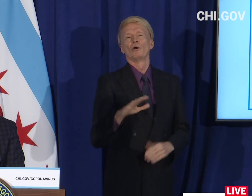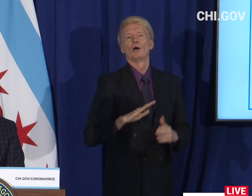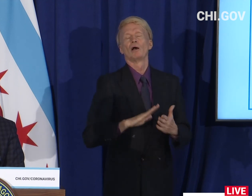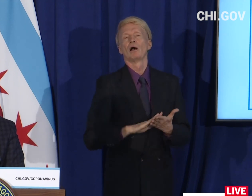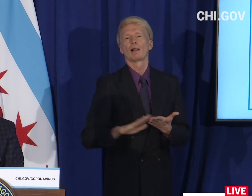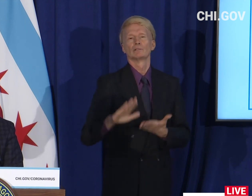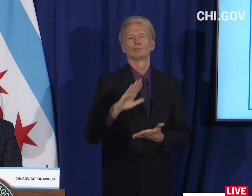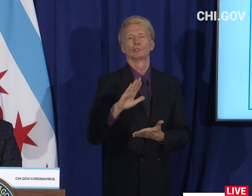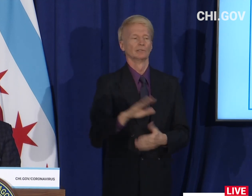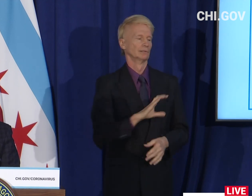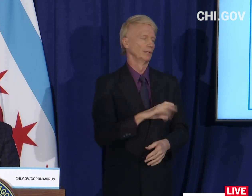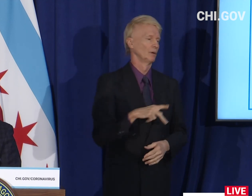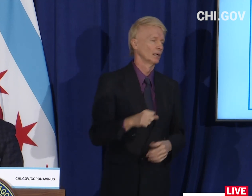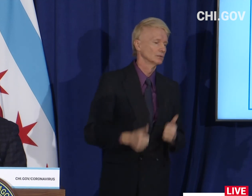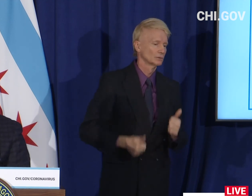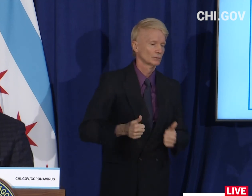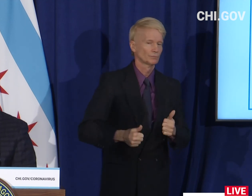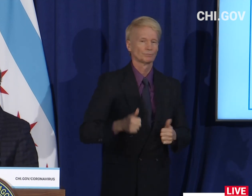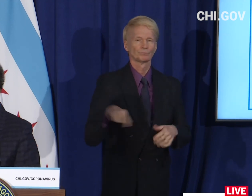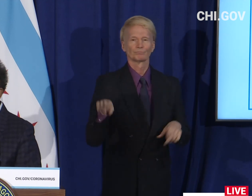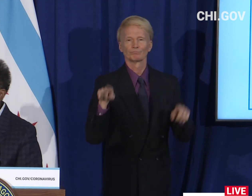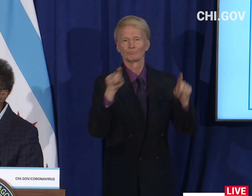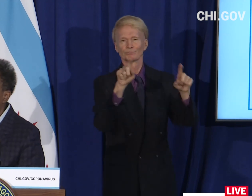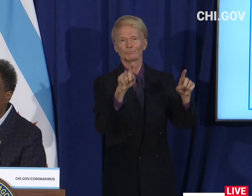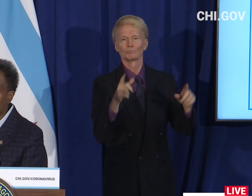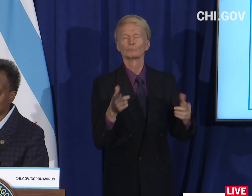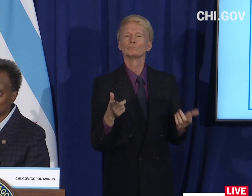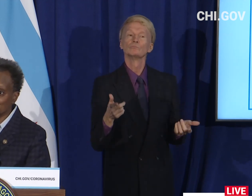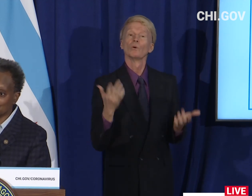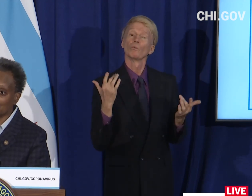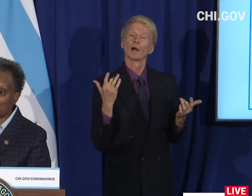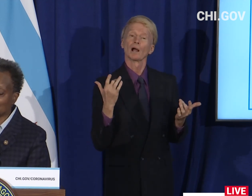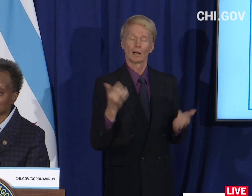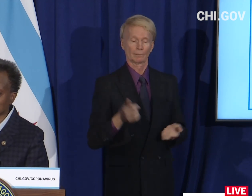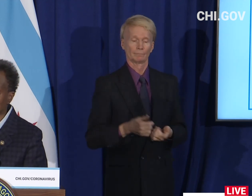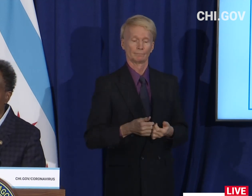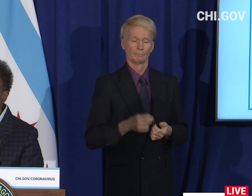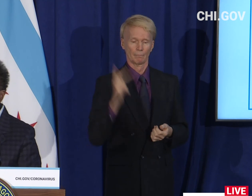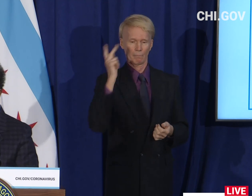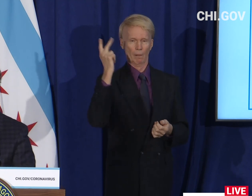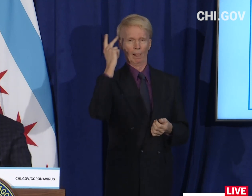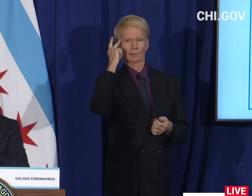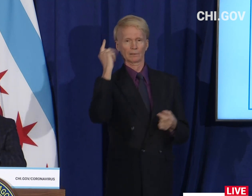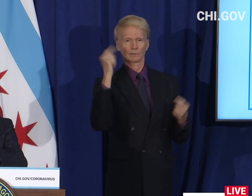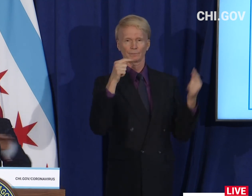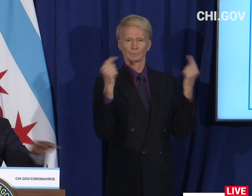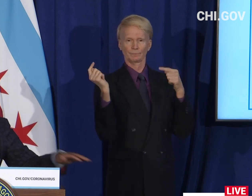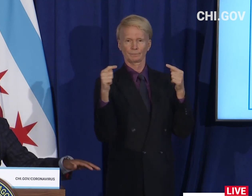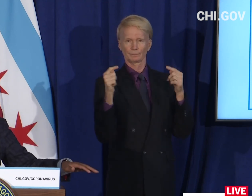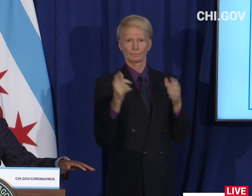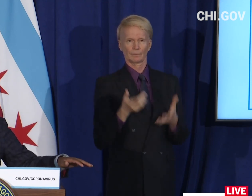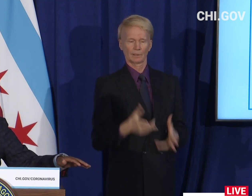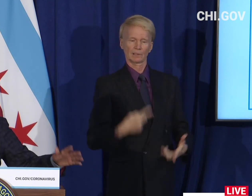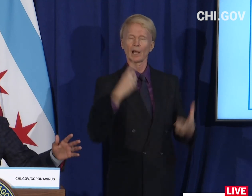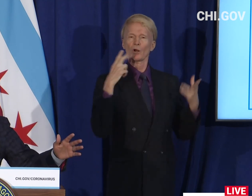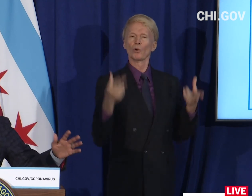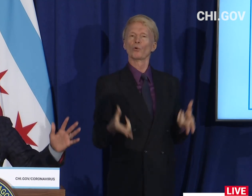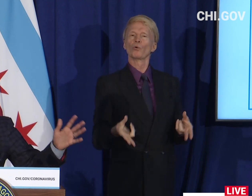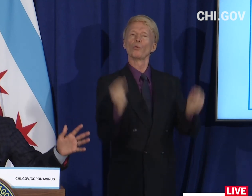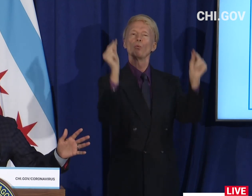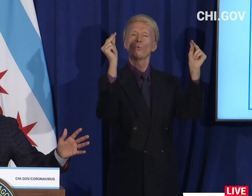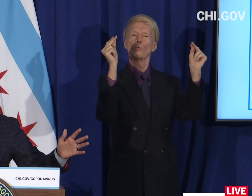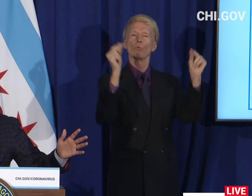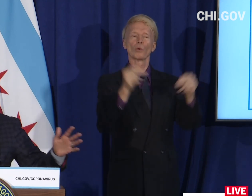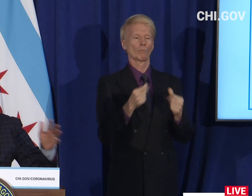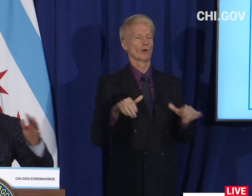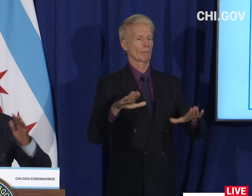And what we've seen historically is because of politics, no property tax. Look, and everybody